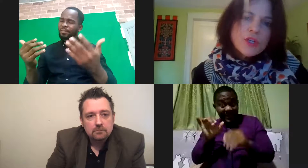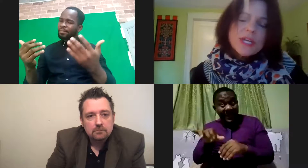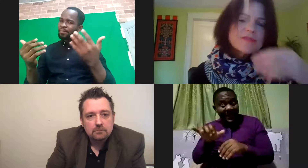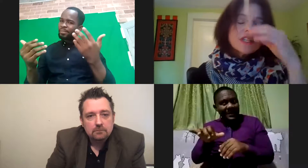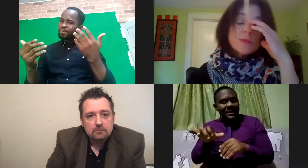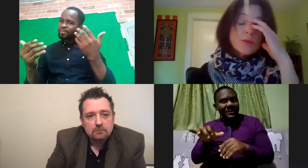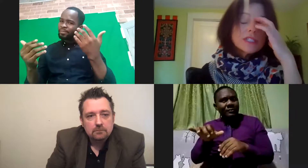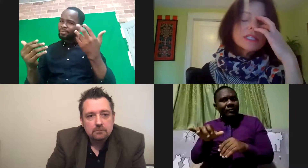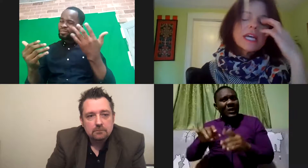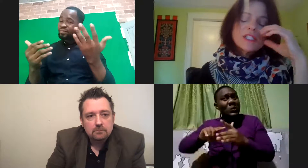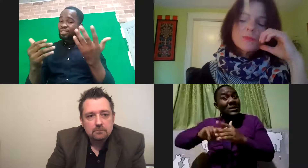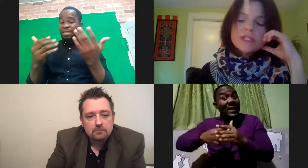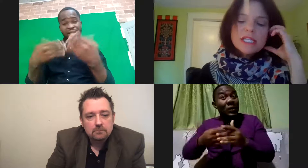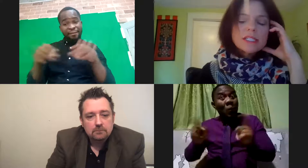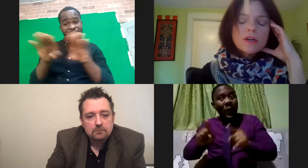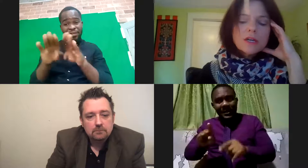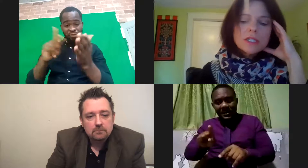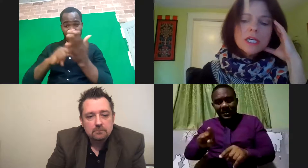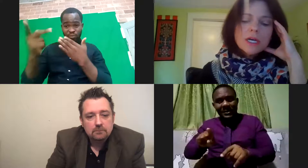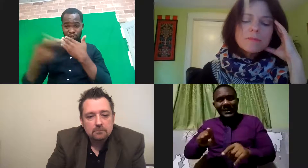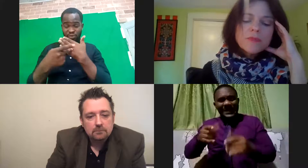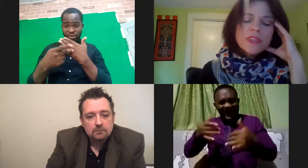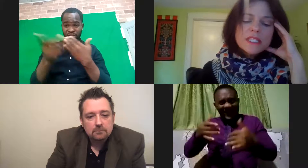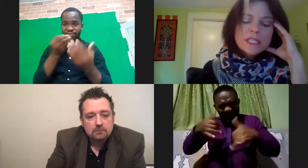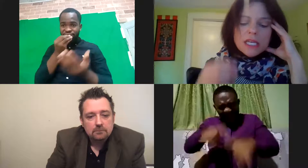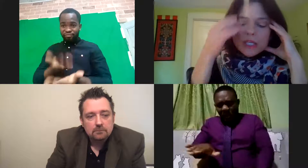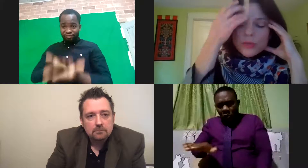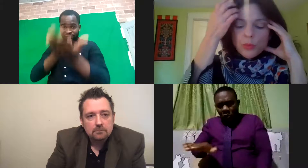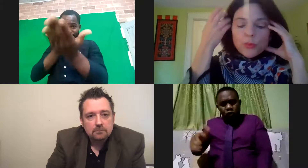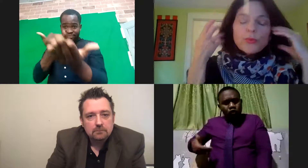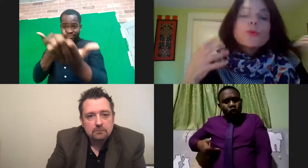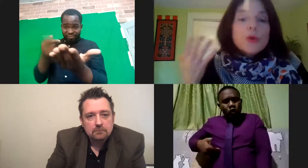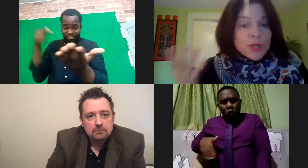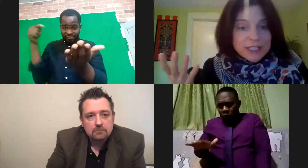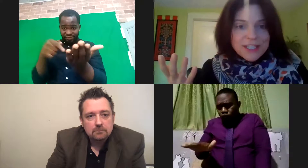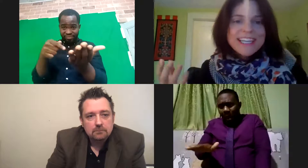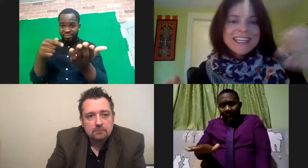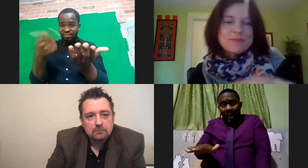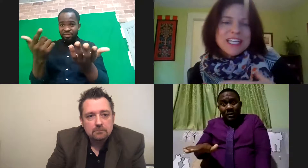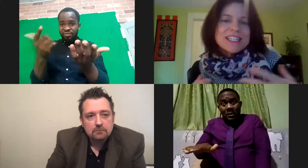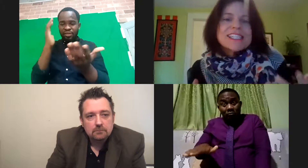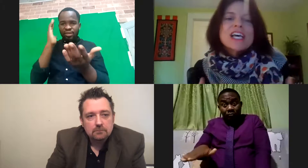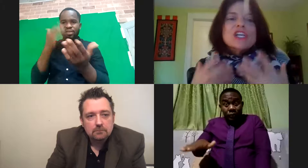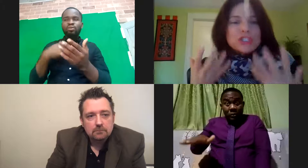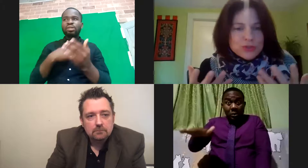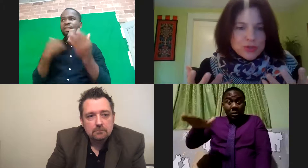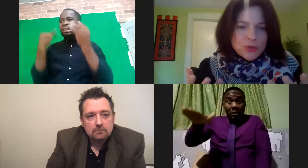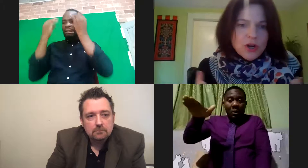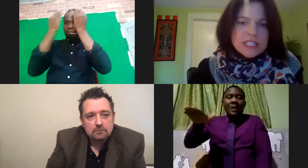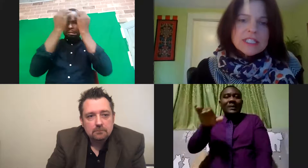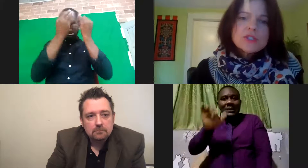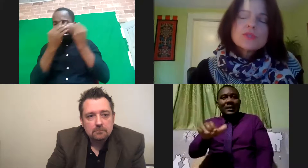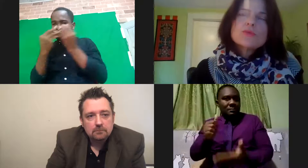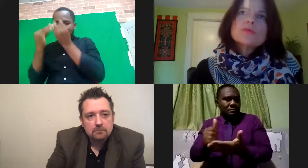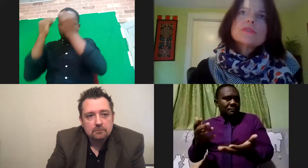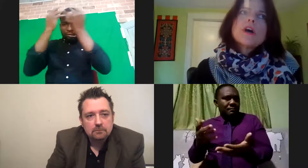you know, even the project that I just presented on this, we're worried because children who are